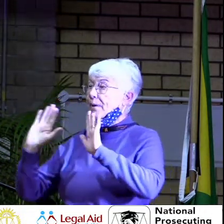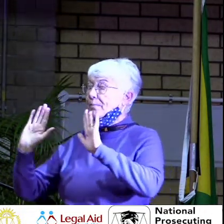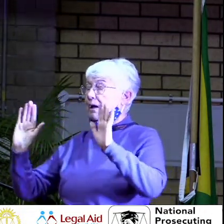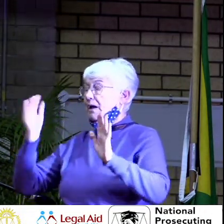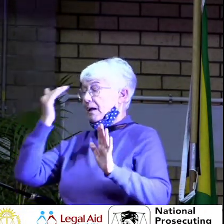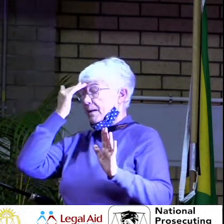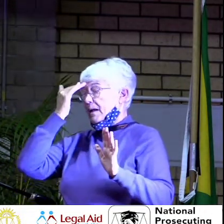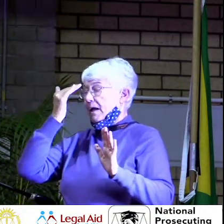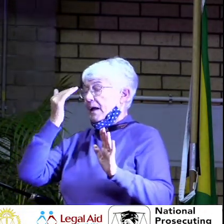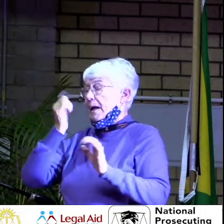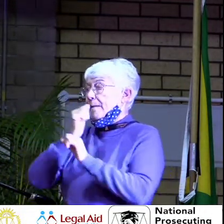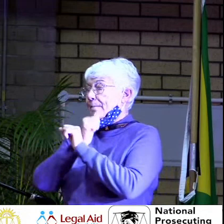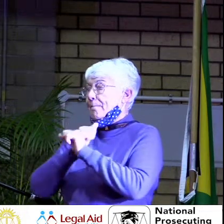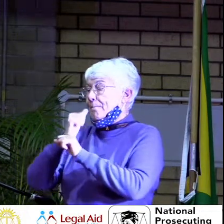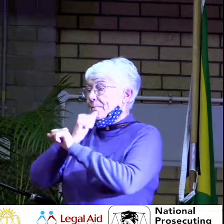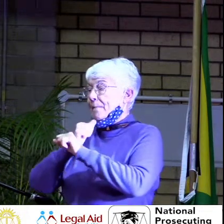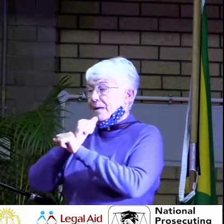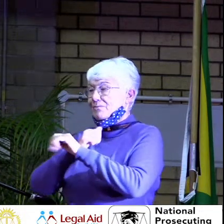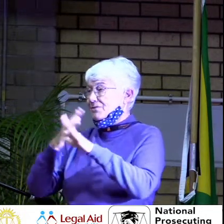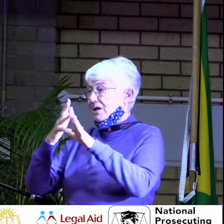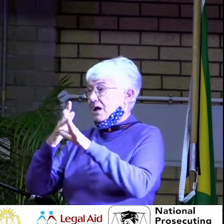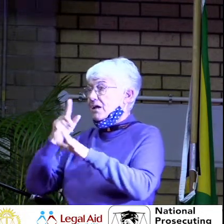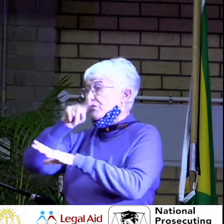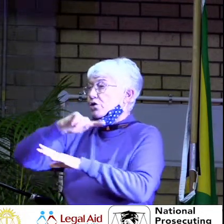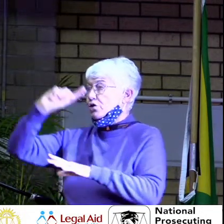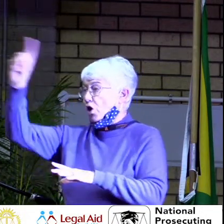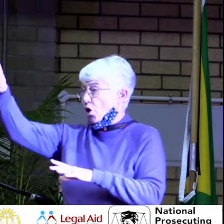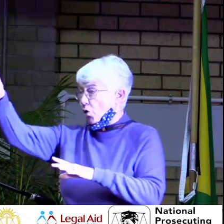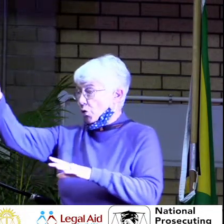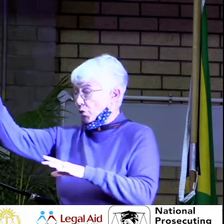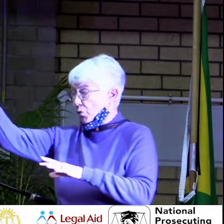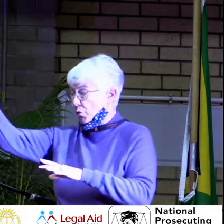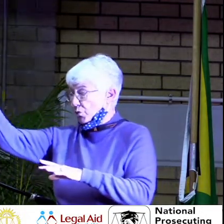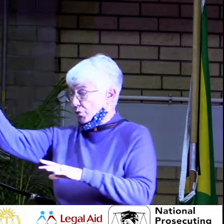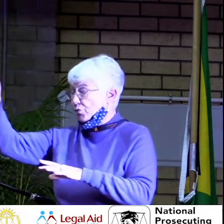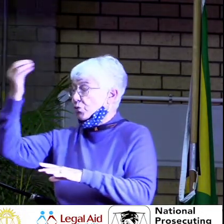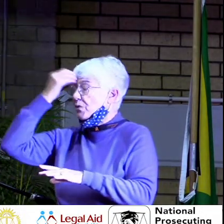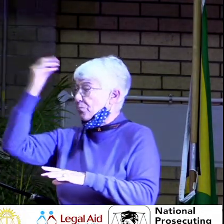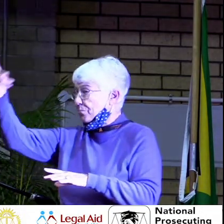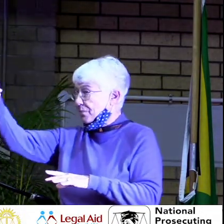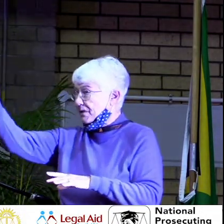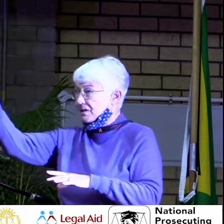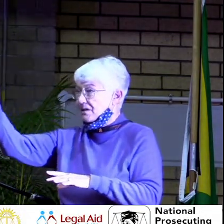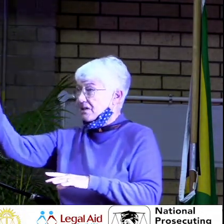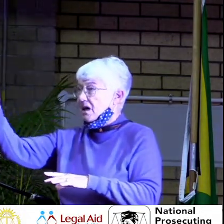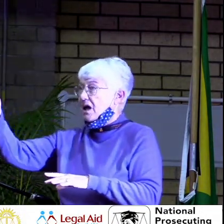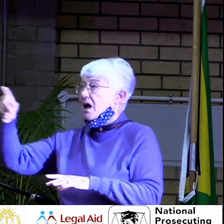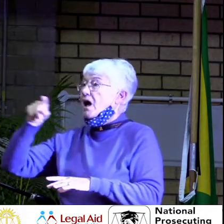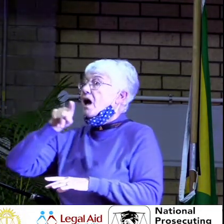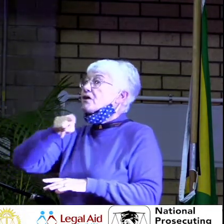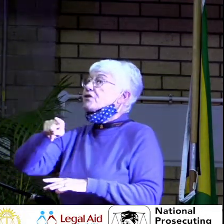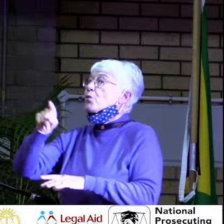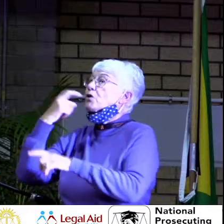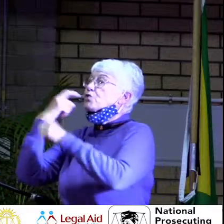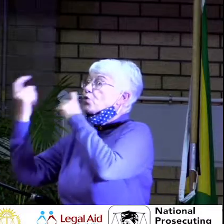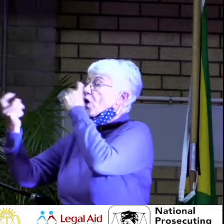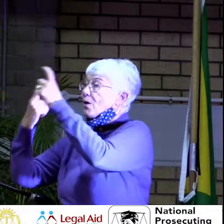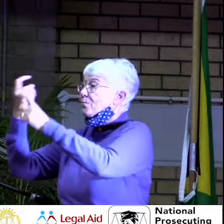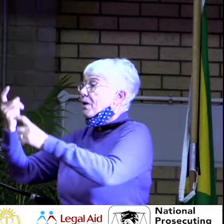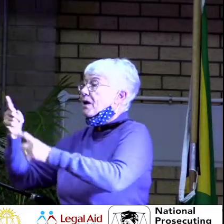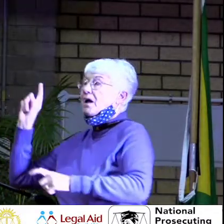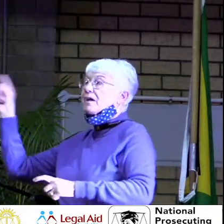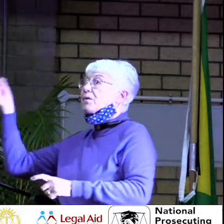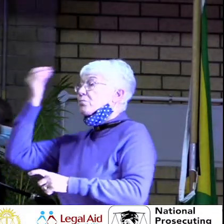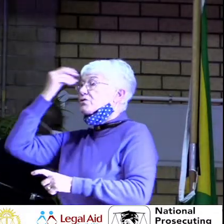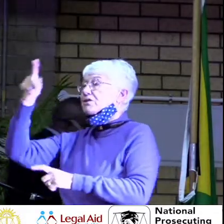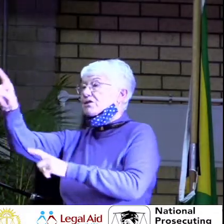tell you, go home, you don't go home. You sit there, you fight. If they don't want to come to the hospital, then you get to the hospital